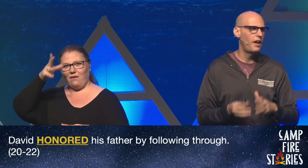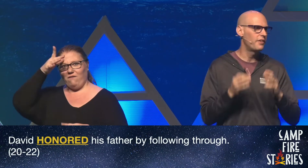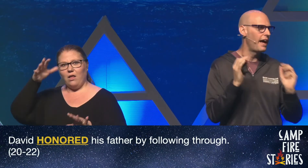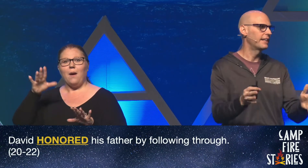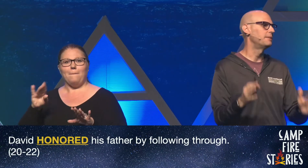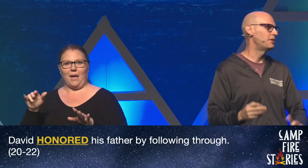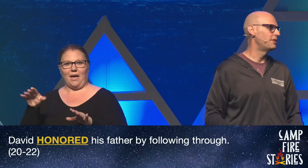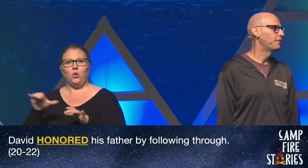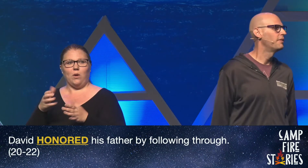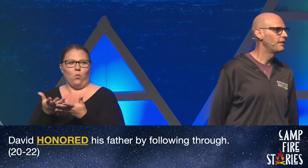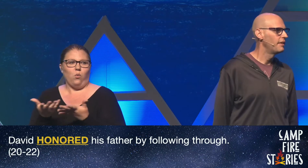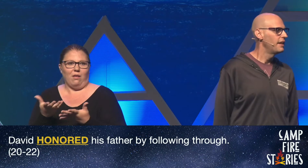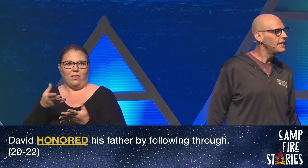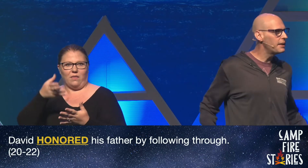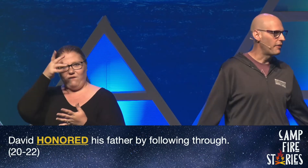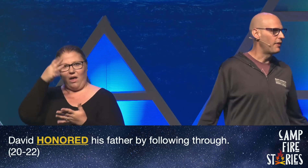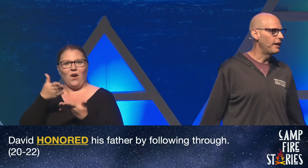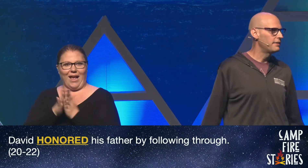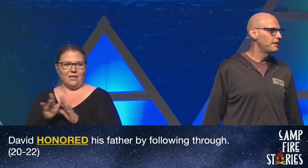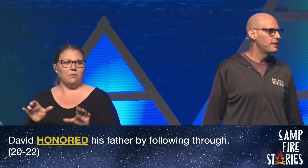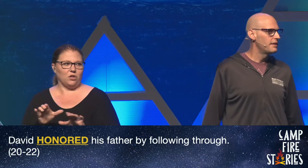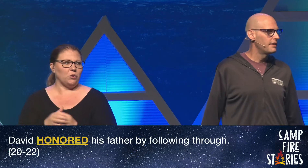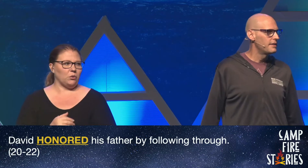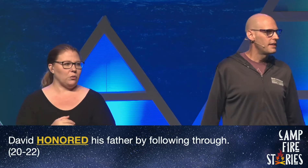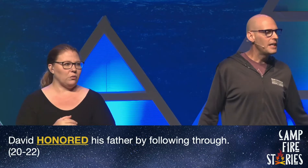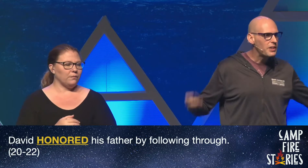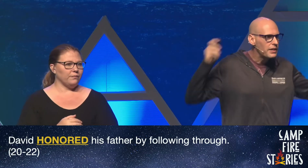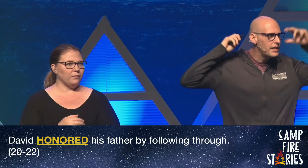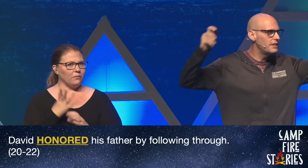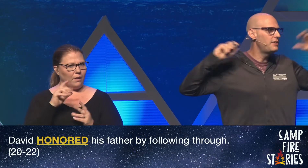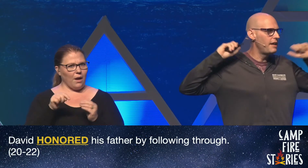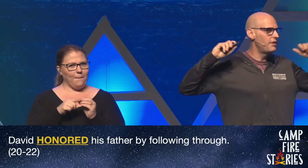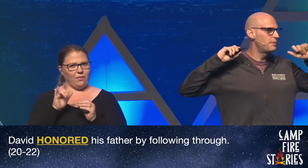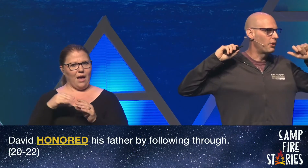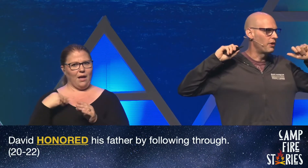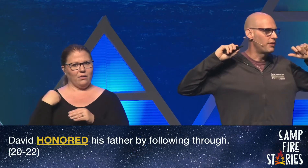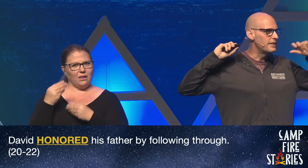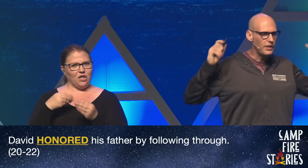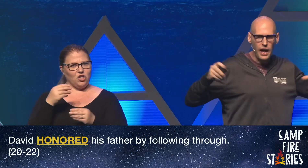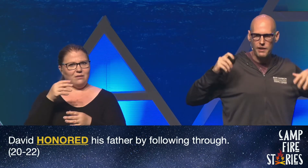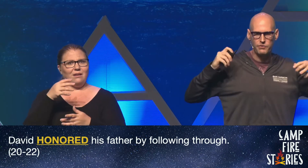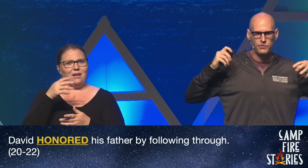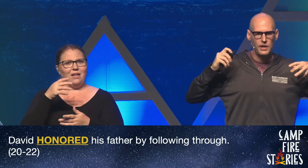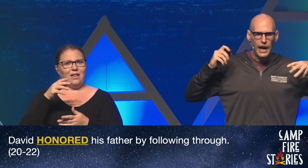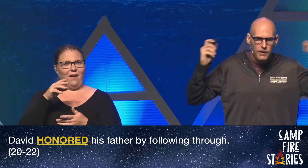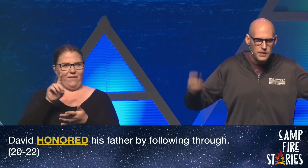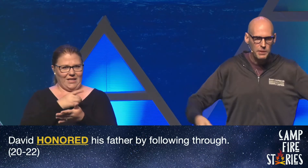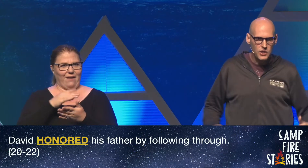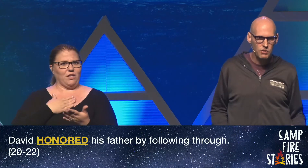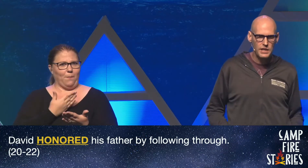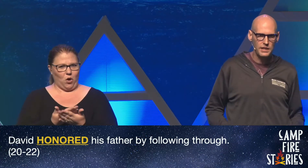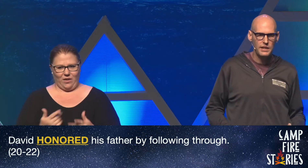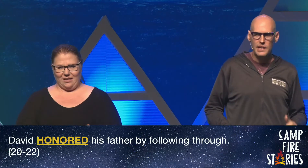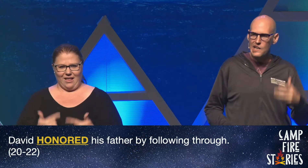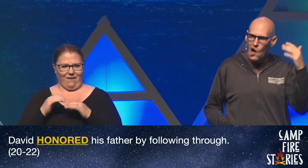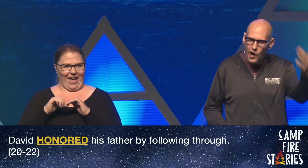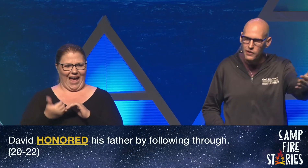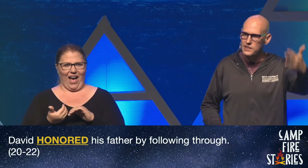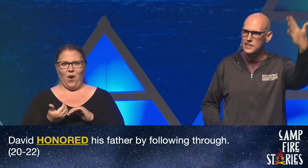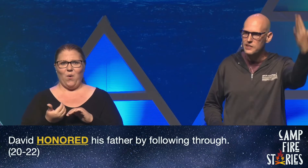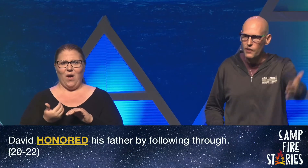his father asked him to do. Think about that. Think about the legend of David's birth, his life, how he's being treated.